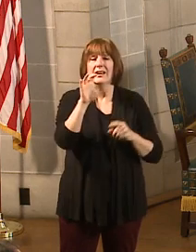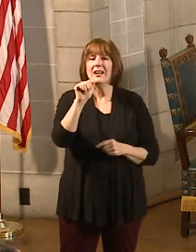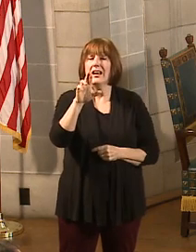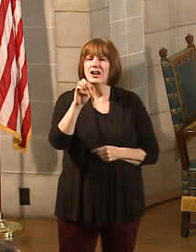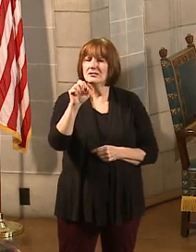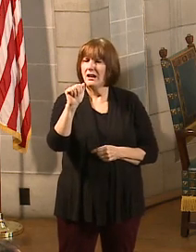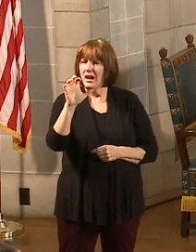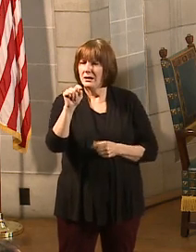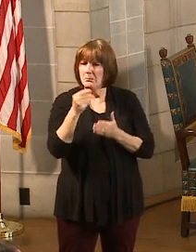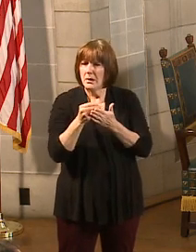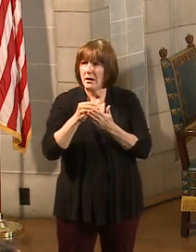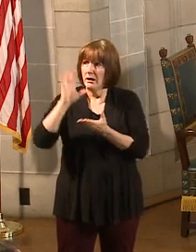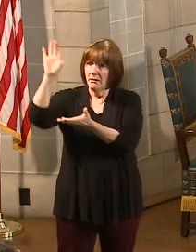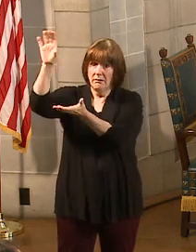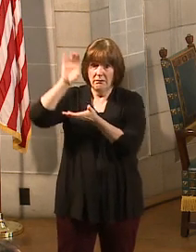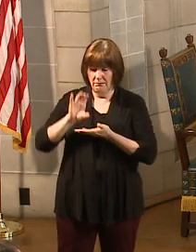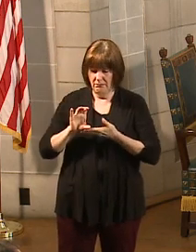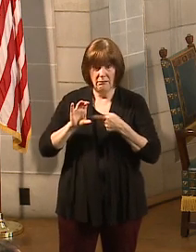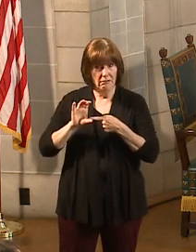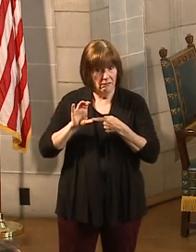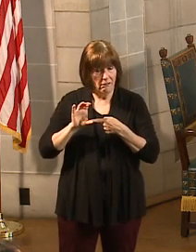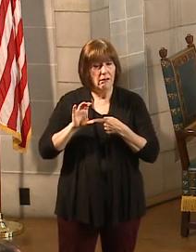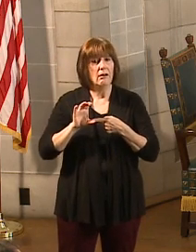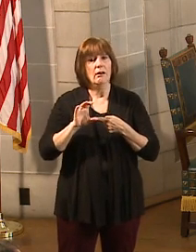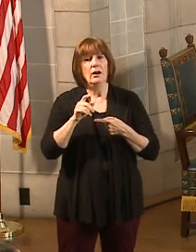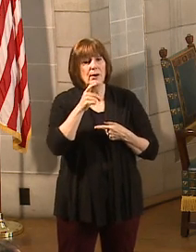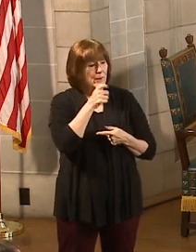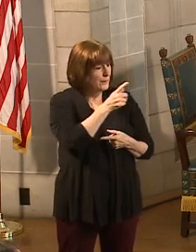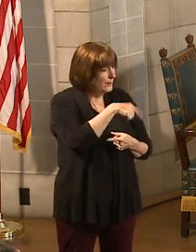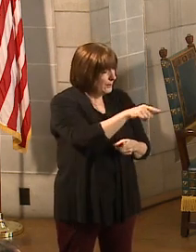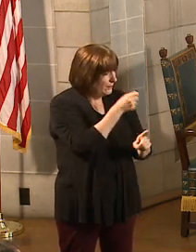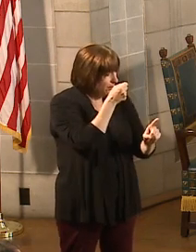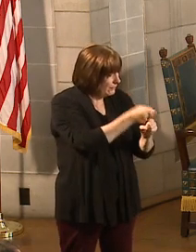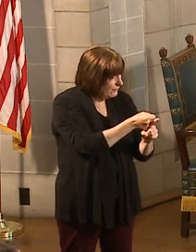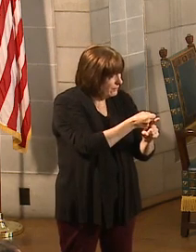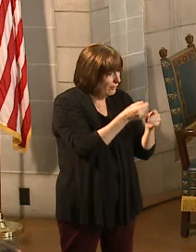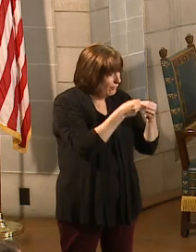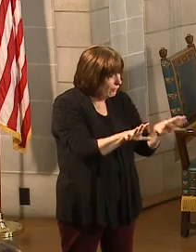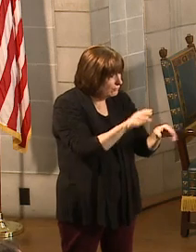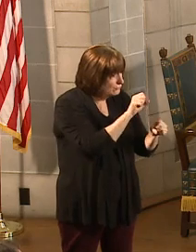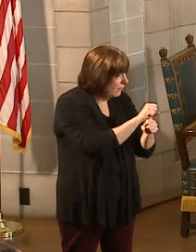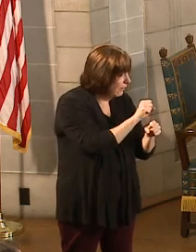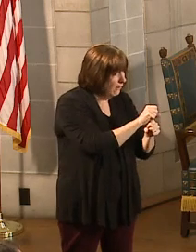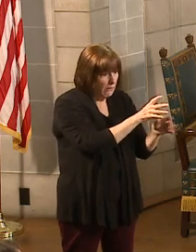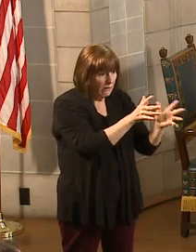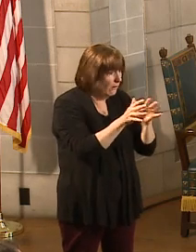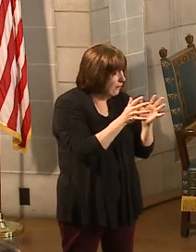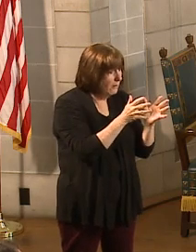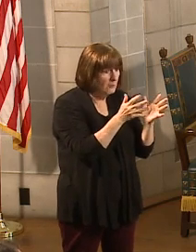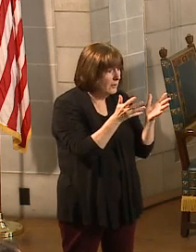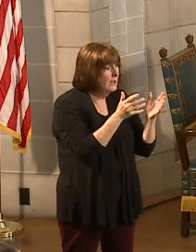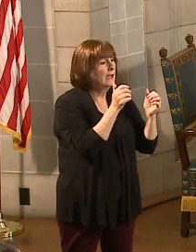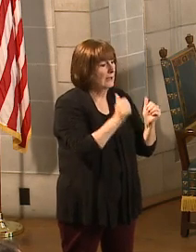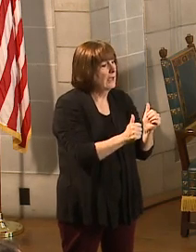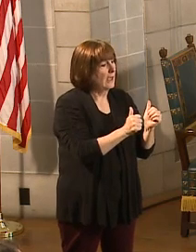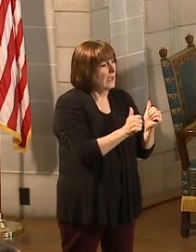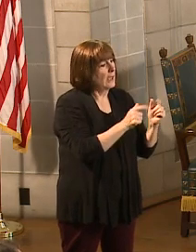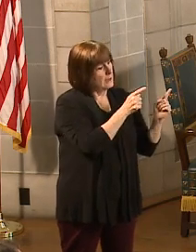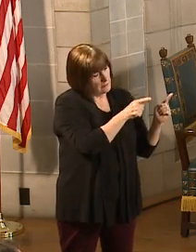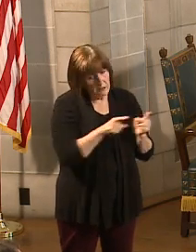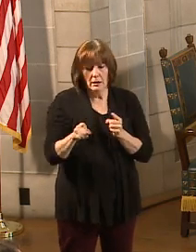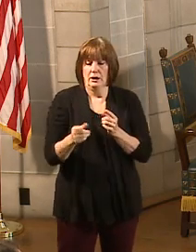federal government to help somebody whose job or income has been impacted by the pandemic to be able to